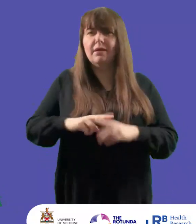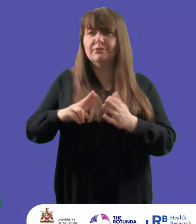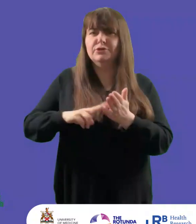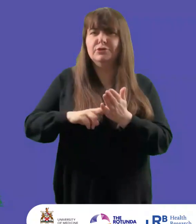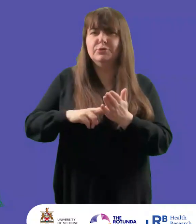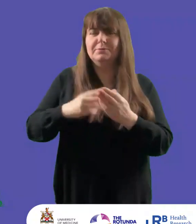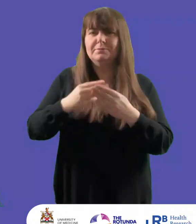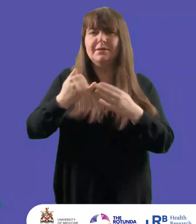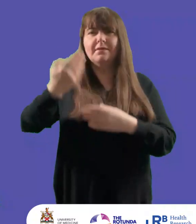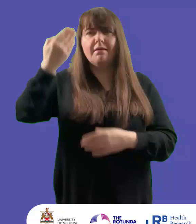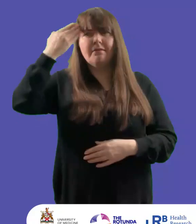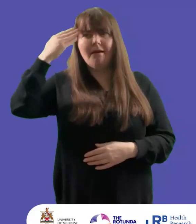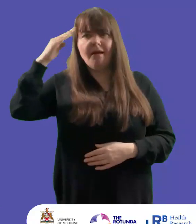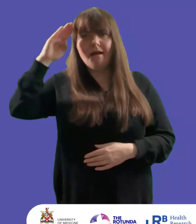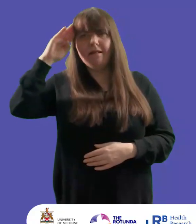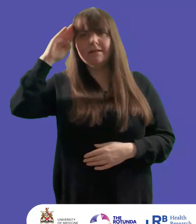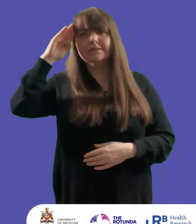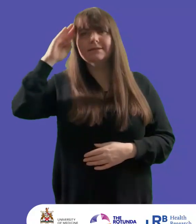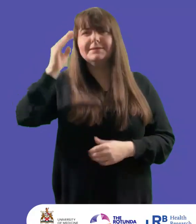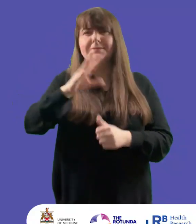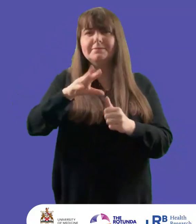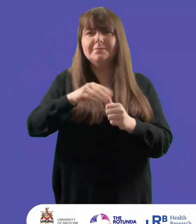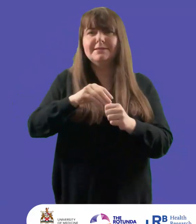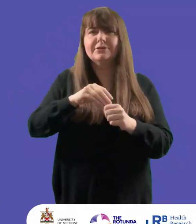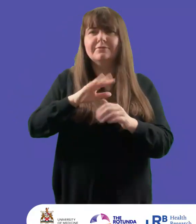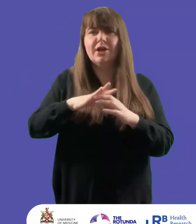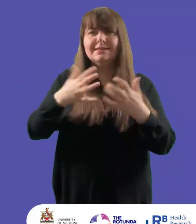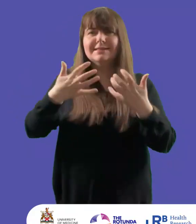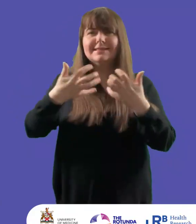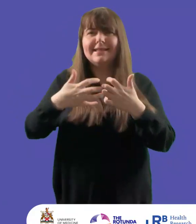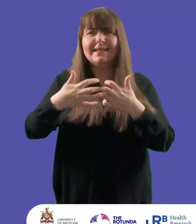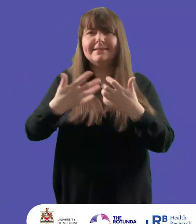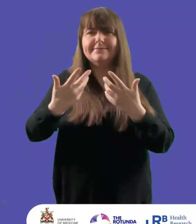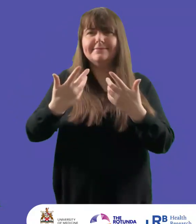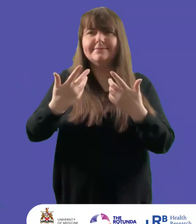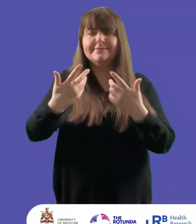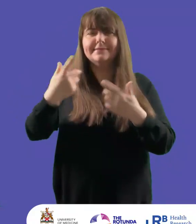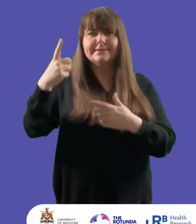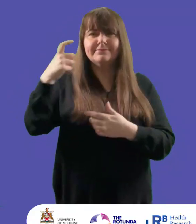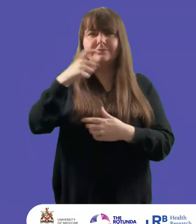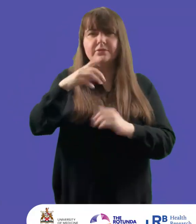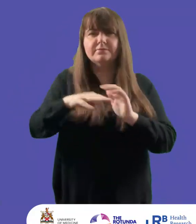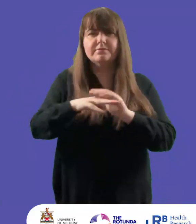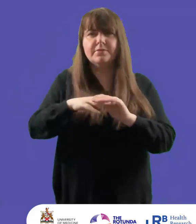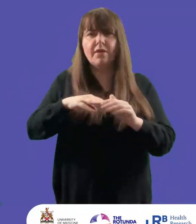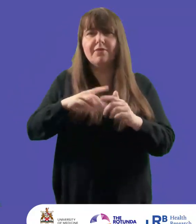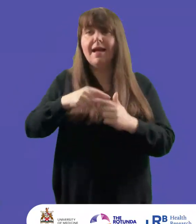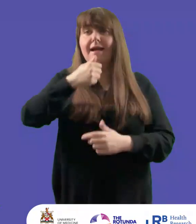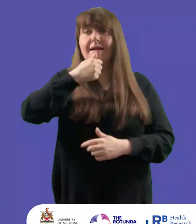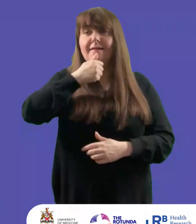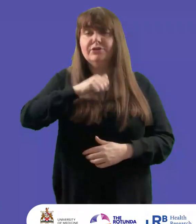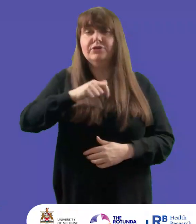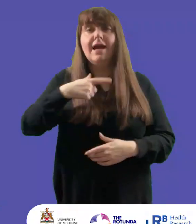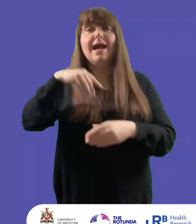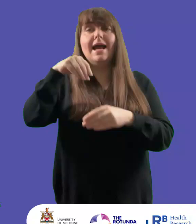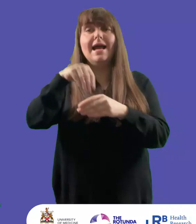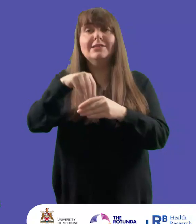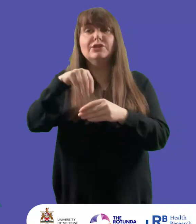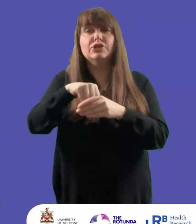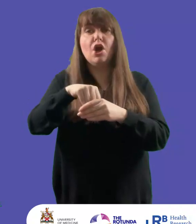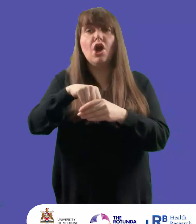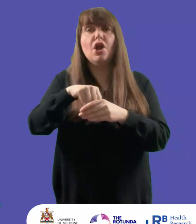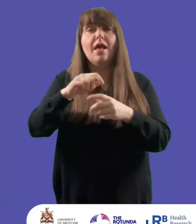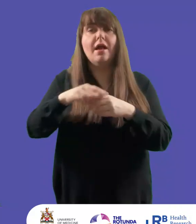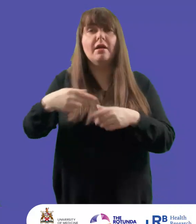not used as much in Ireland, especially on technically difficult mums? The answer is